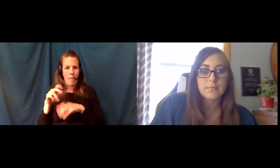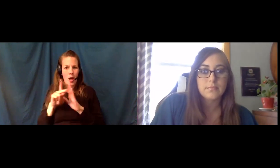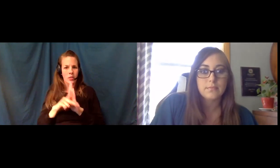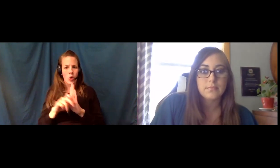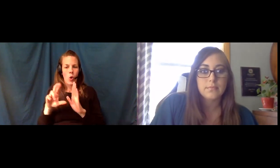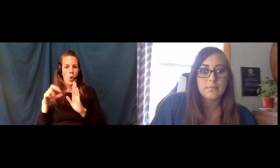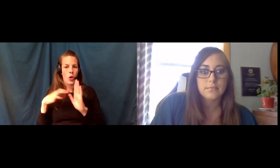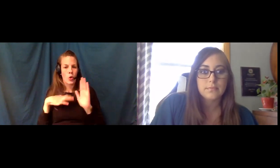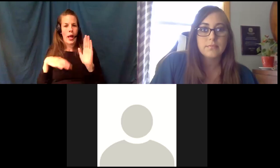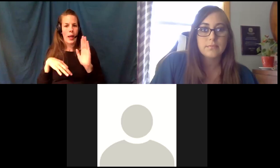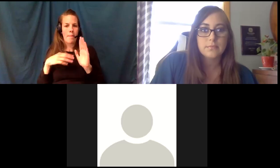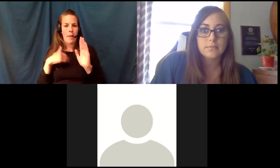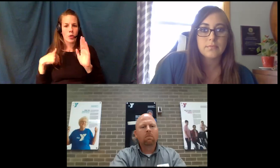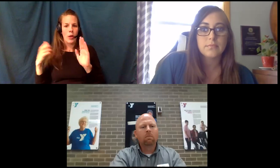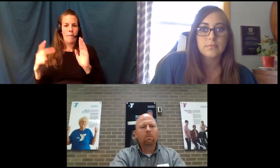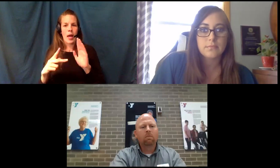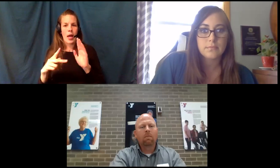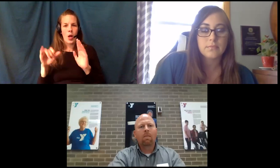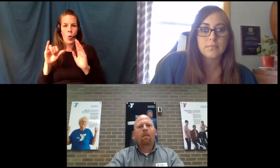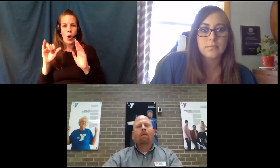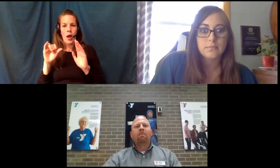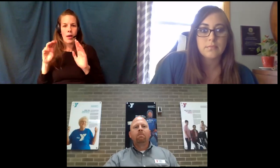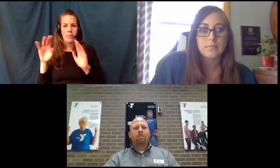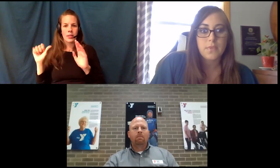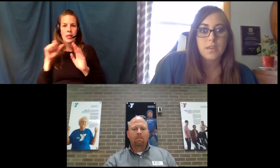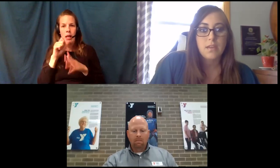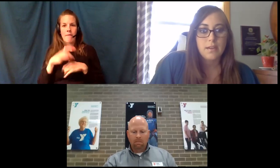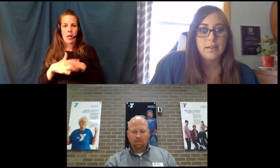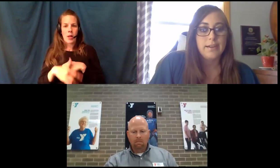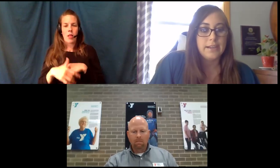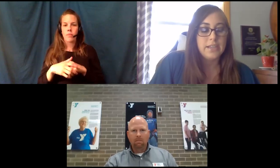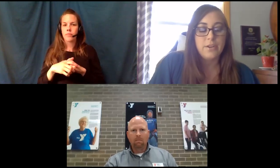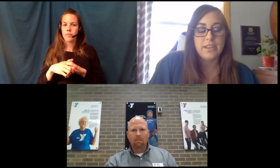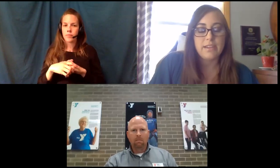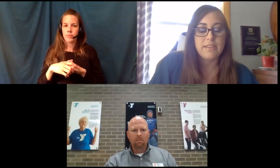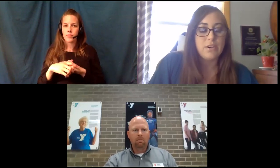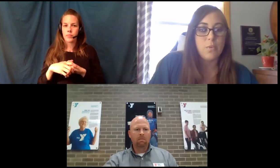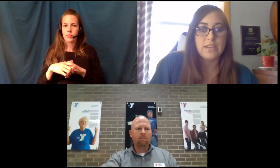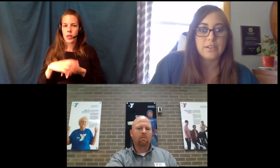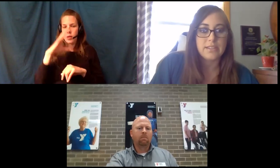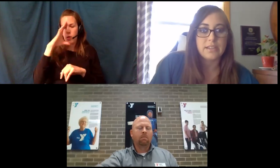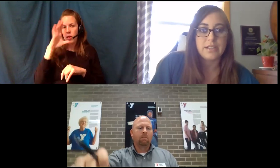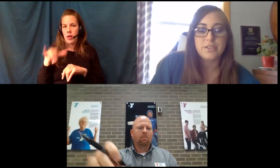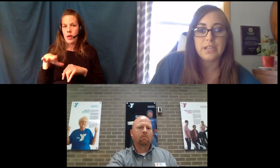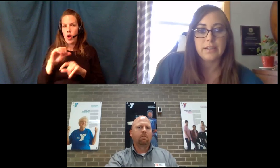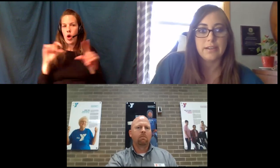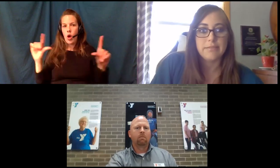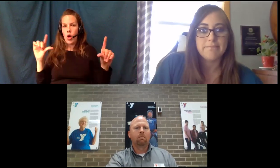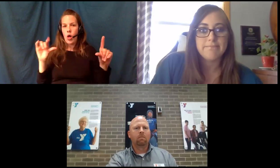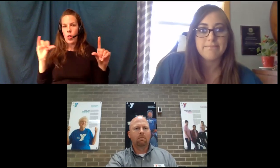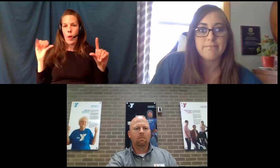credit members for time when Y facilities were not available? You know, I think all Ys across the